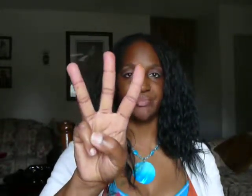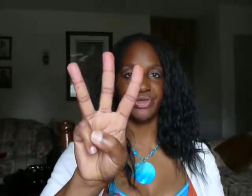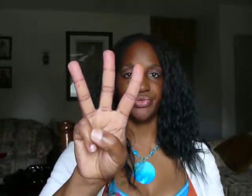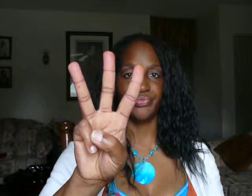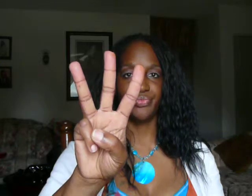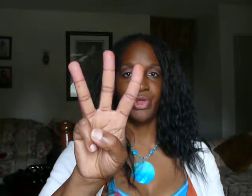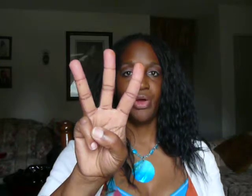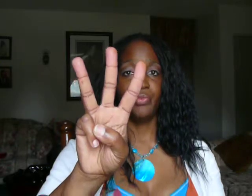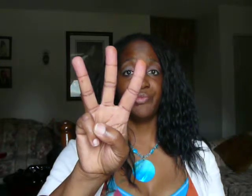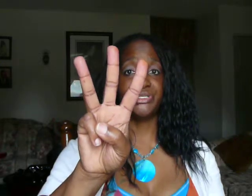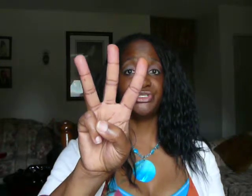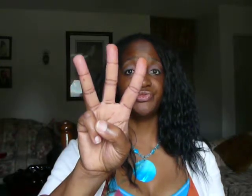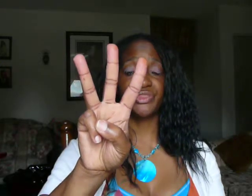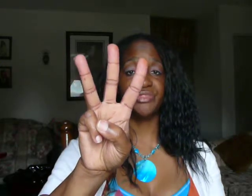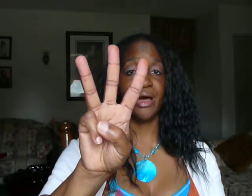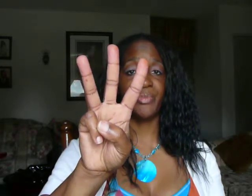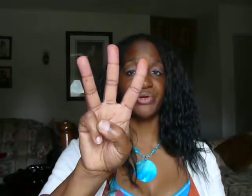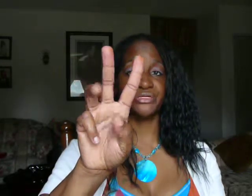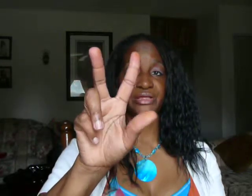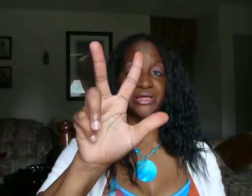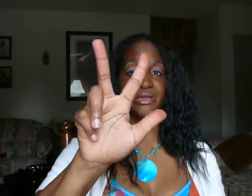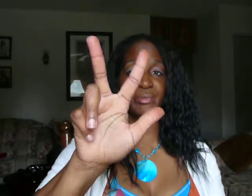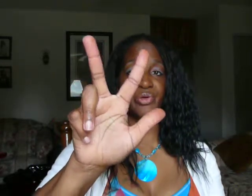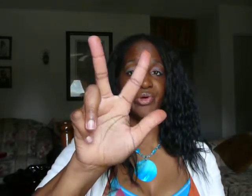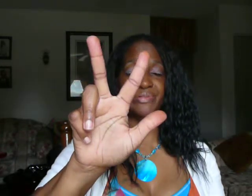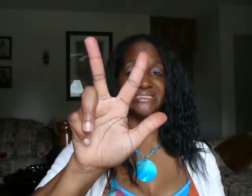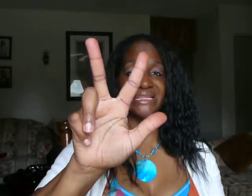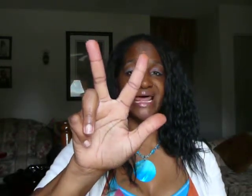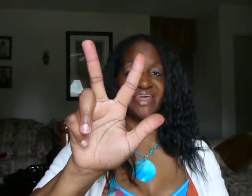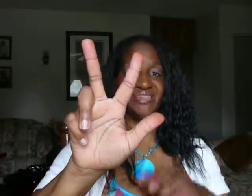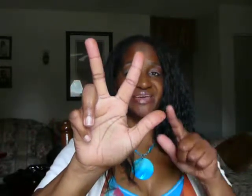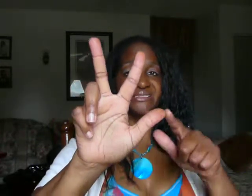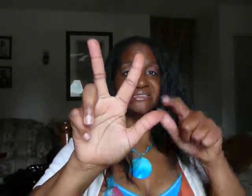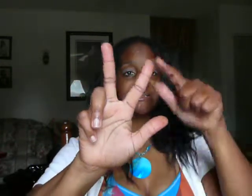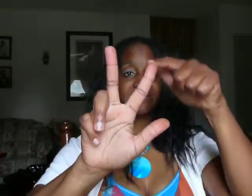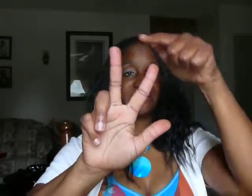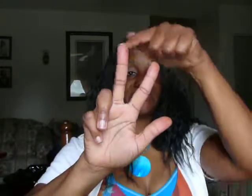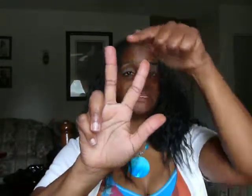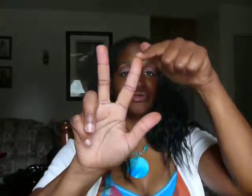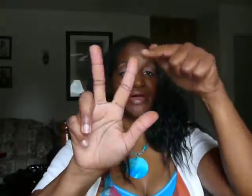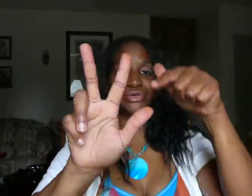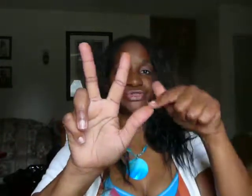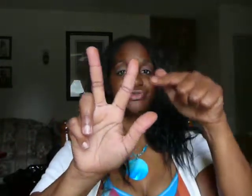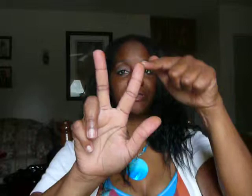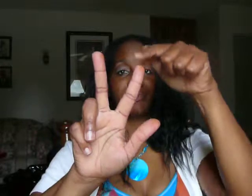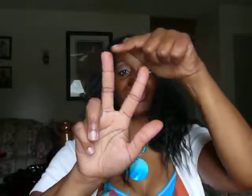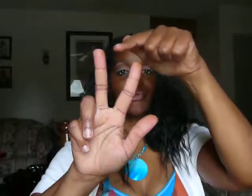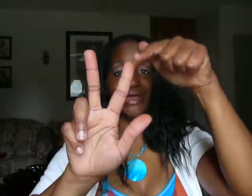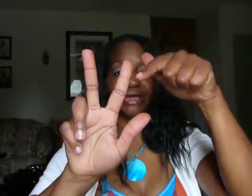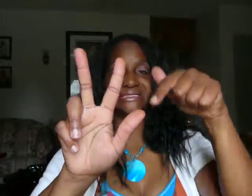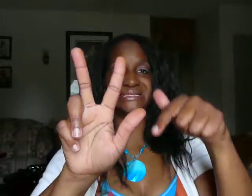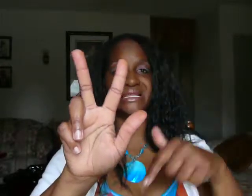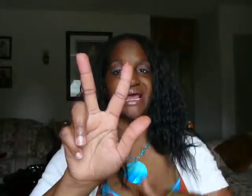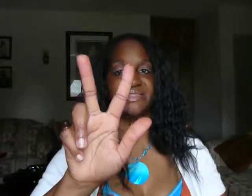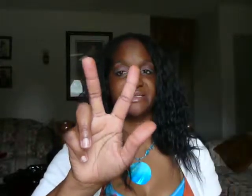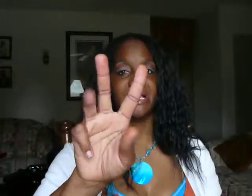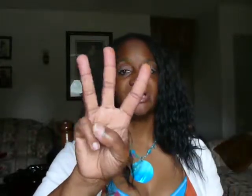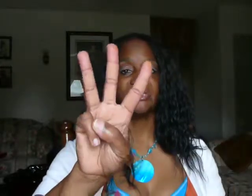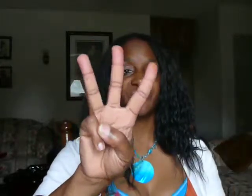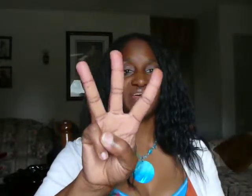W. When we do the numbers, the number will be done like this. This is the way you do the number 3. And it's done like this so that it